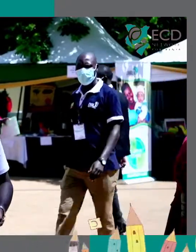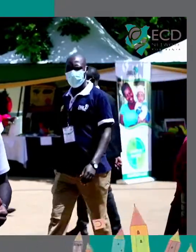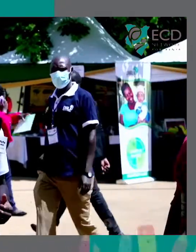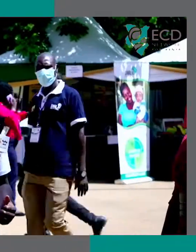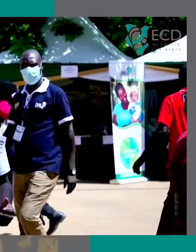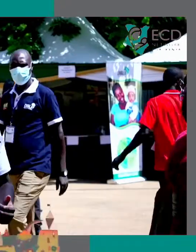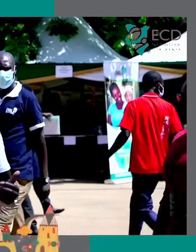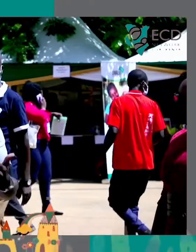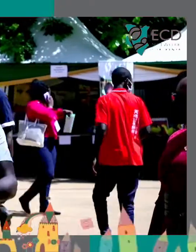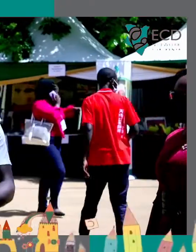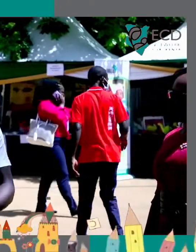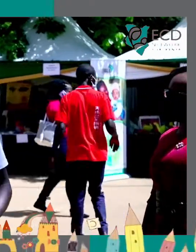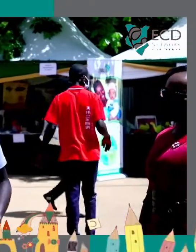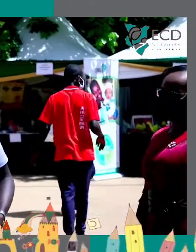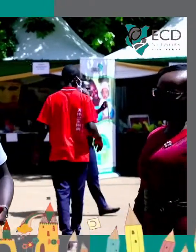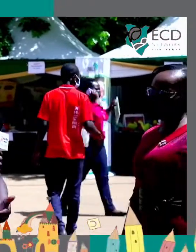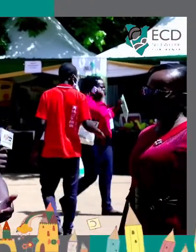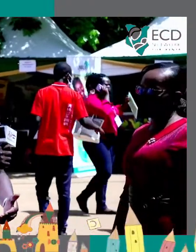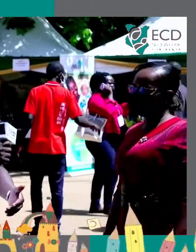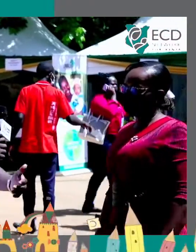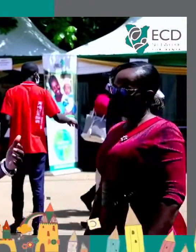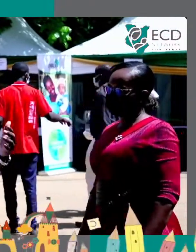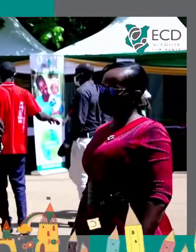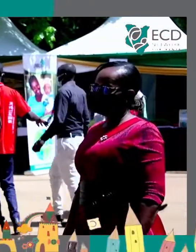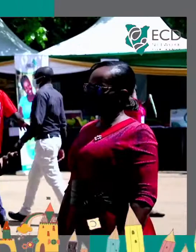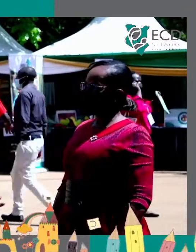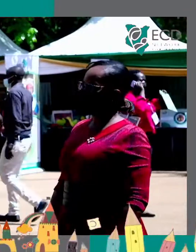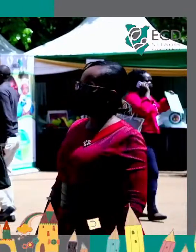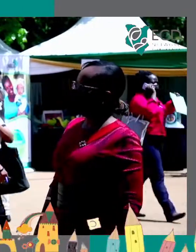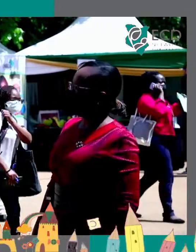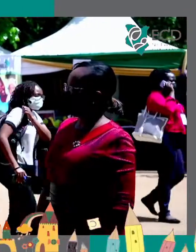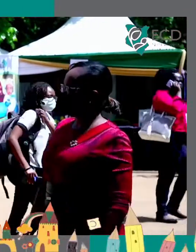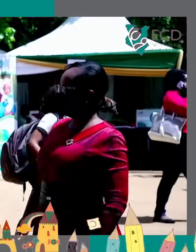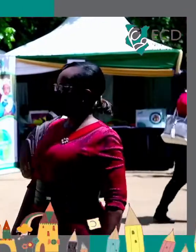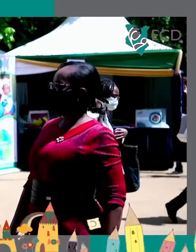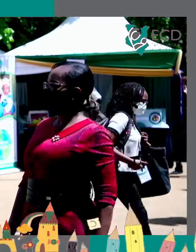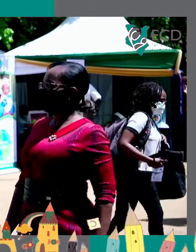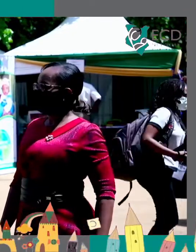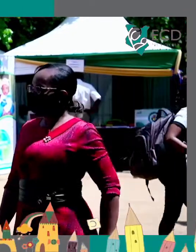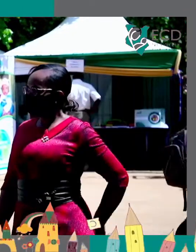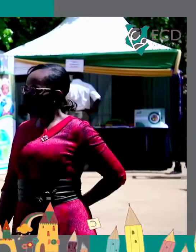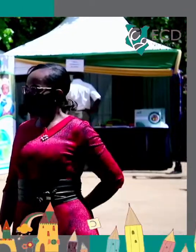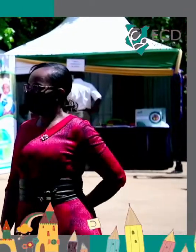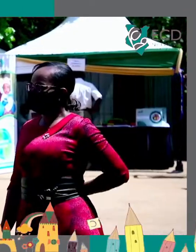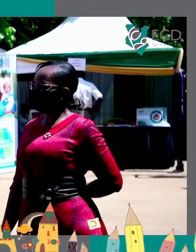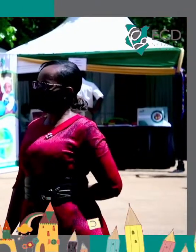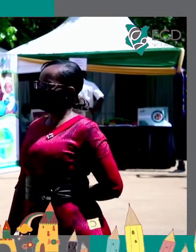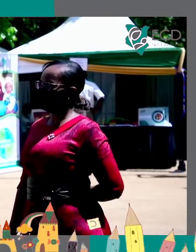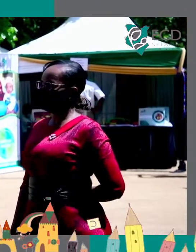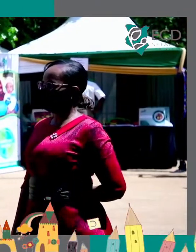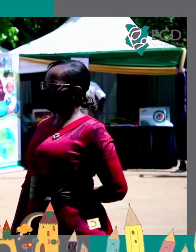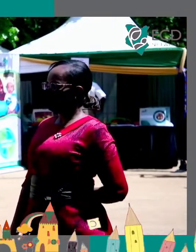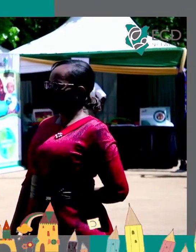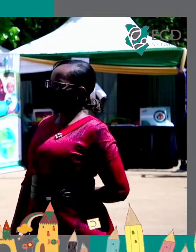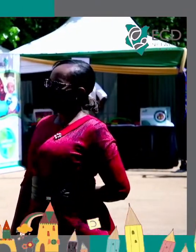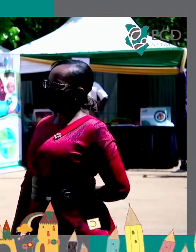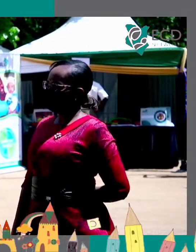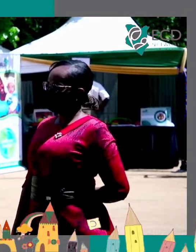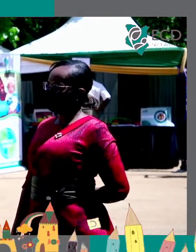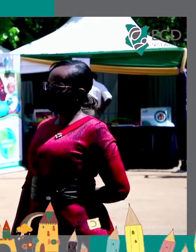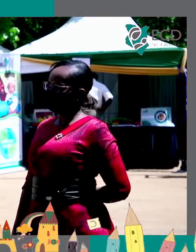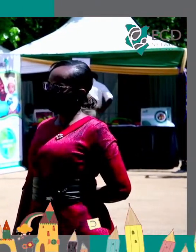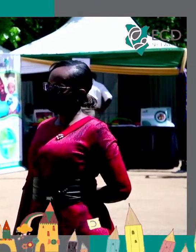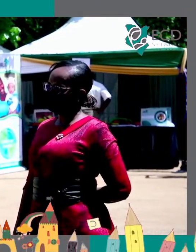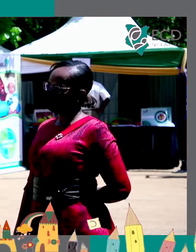delegate who has been part of this conversation. Just tell us what's your name, and tell us about